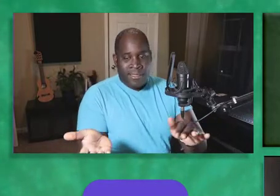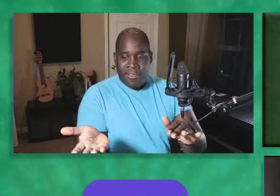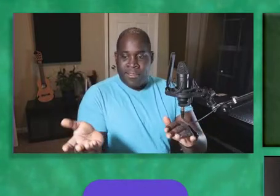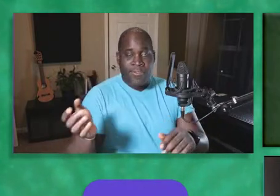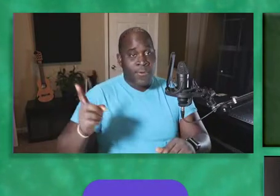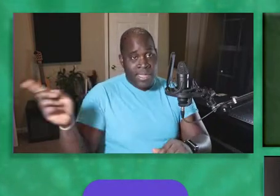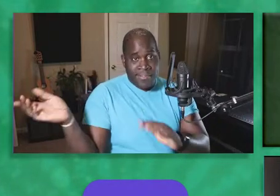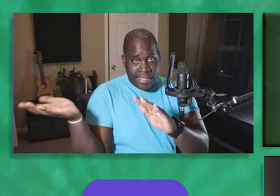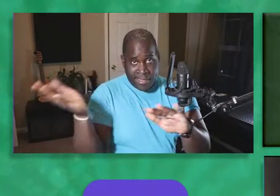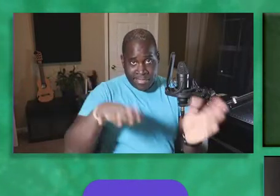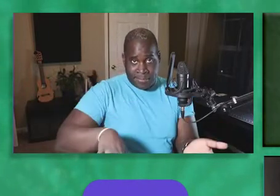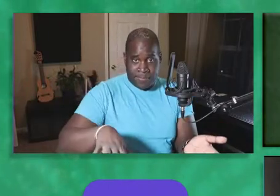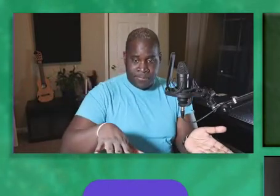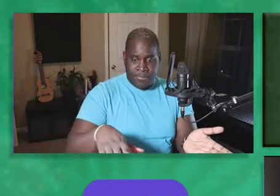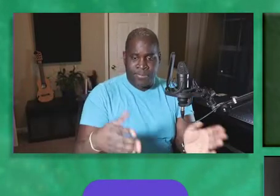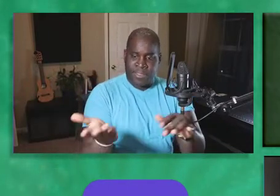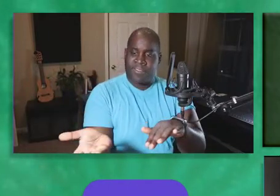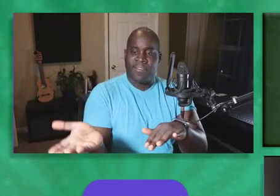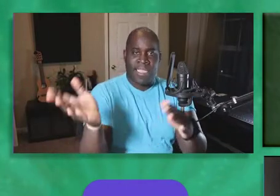so